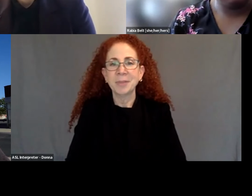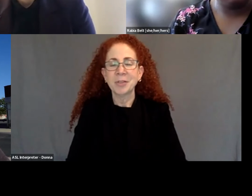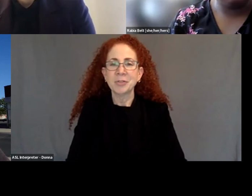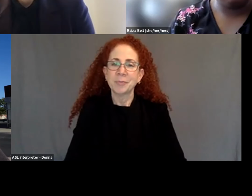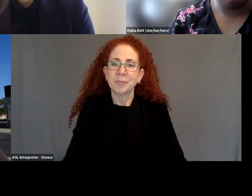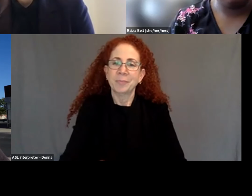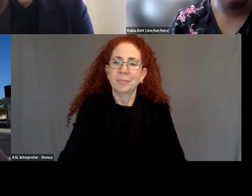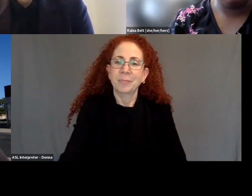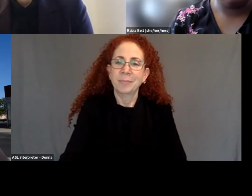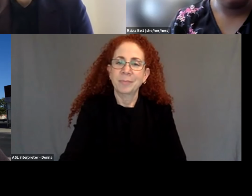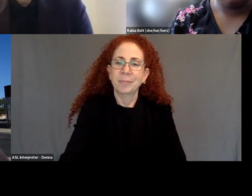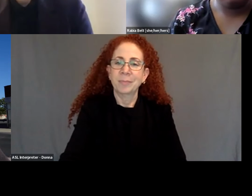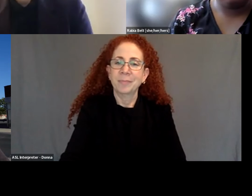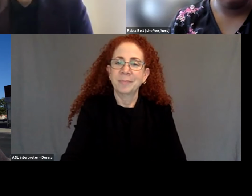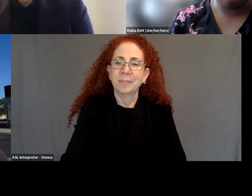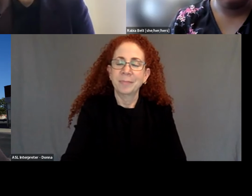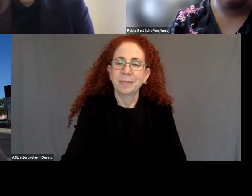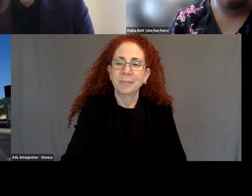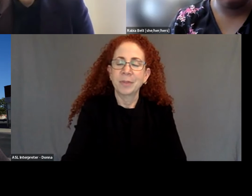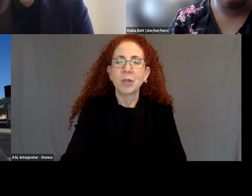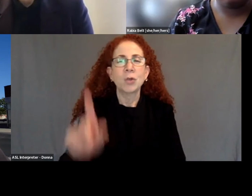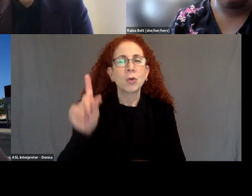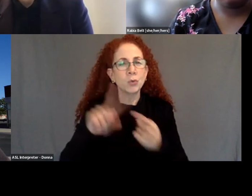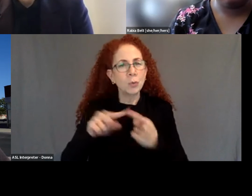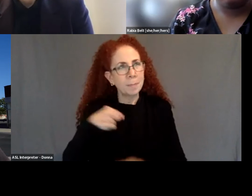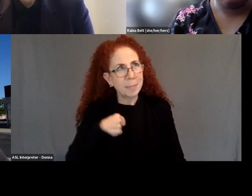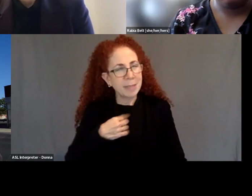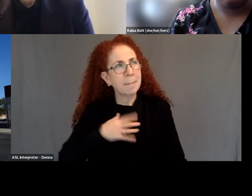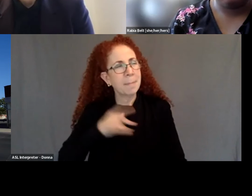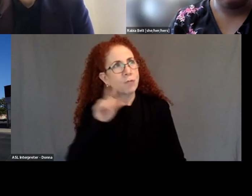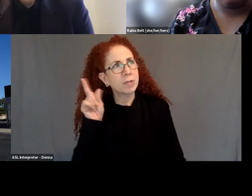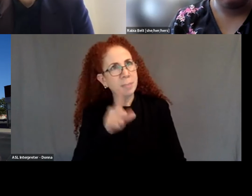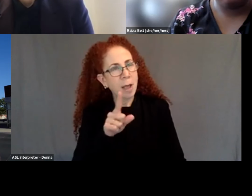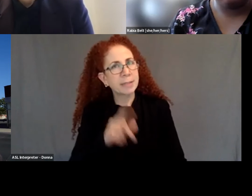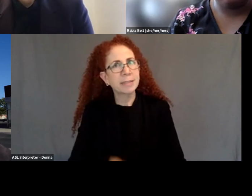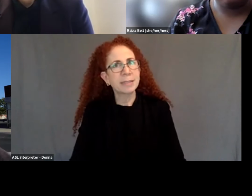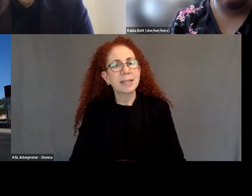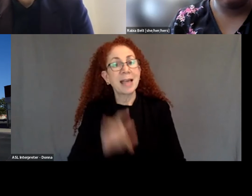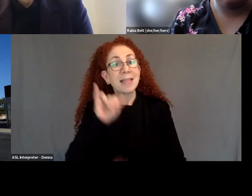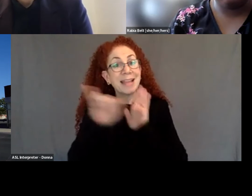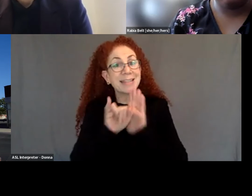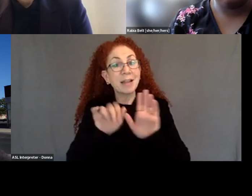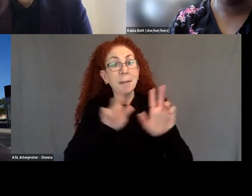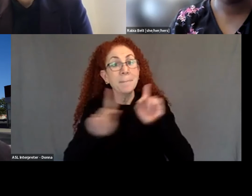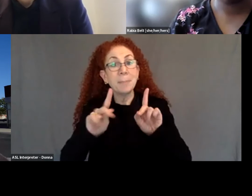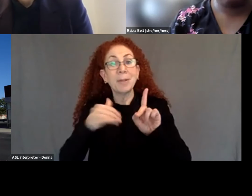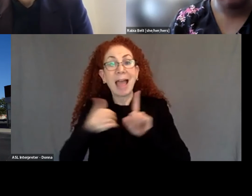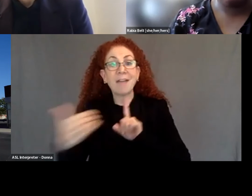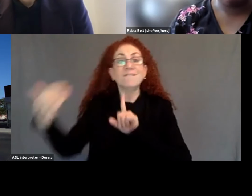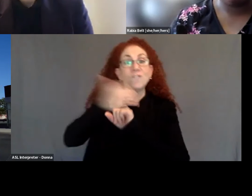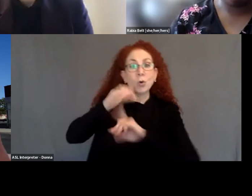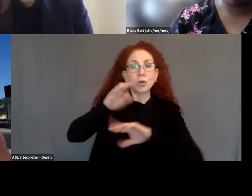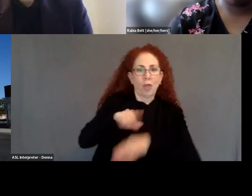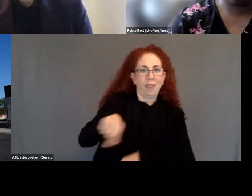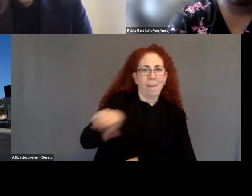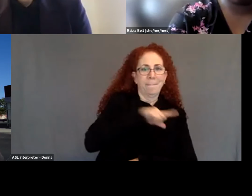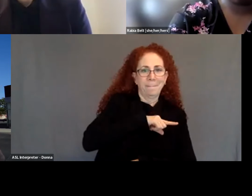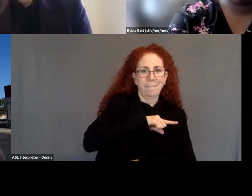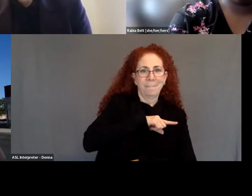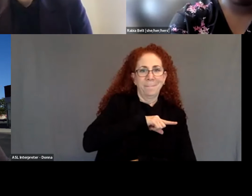to come into this is more like the identities that people find imposed upon them and then have to respond